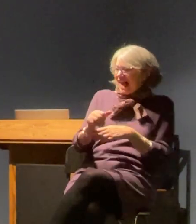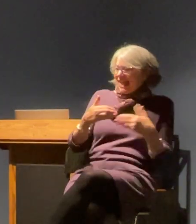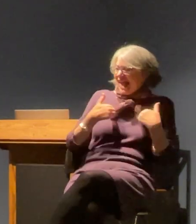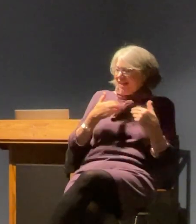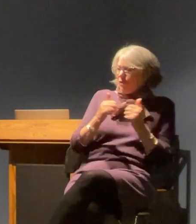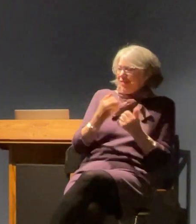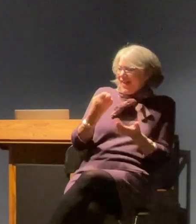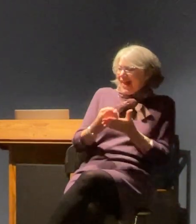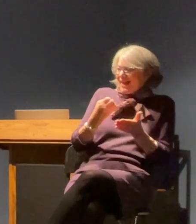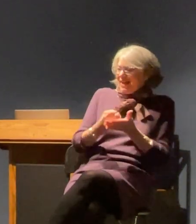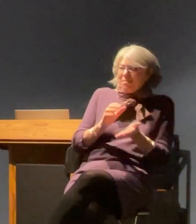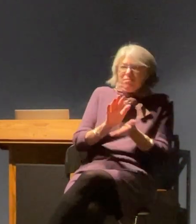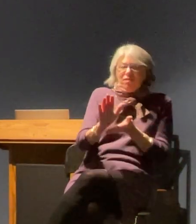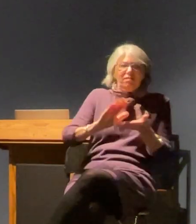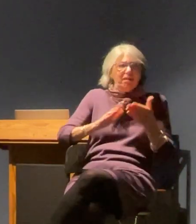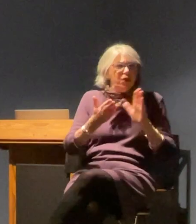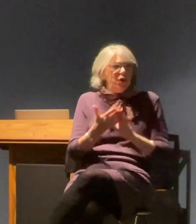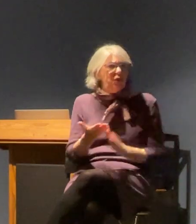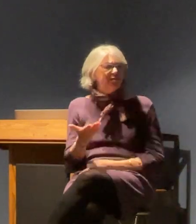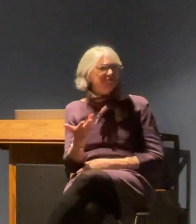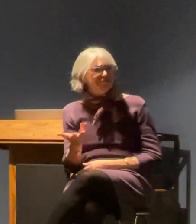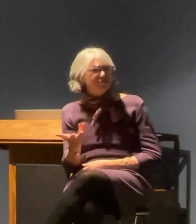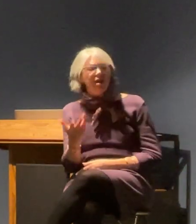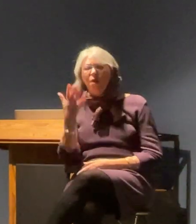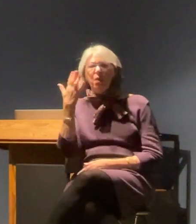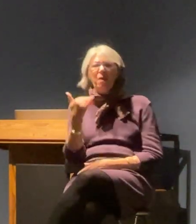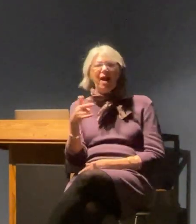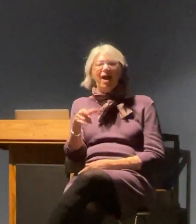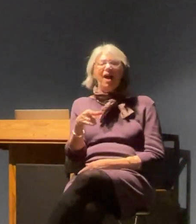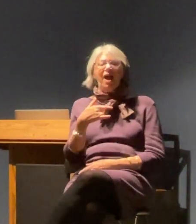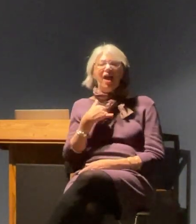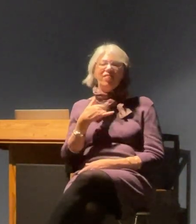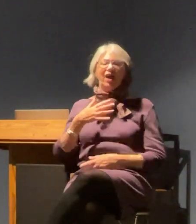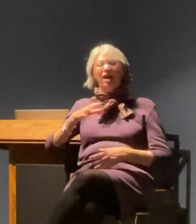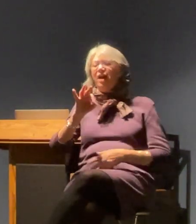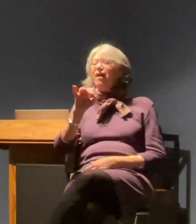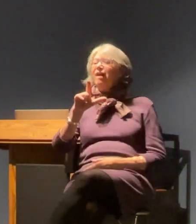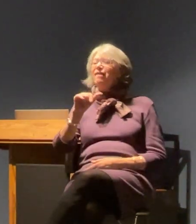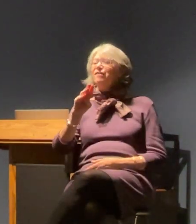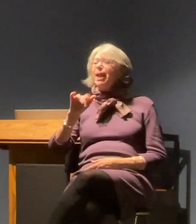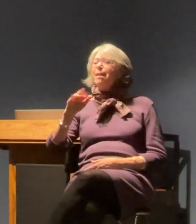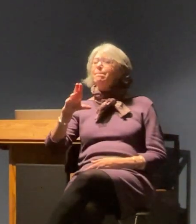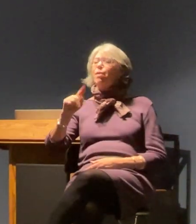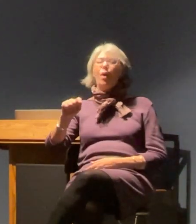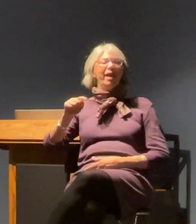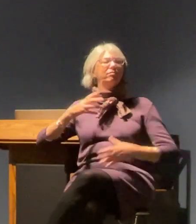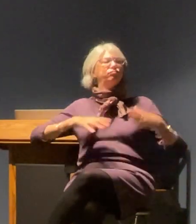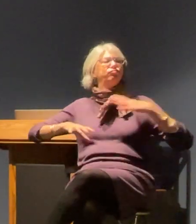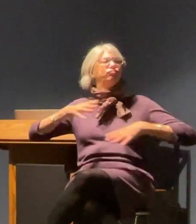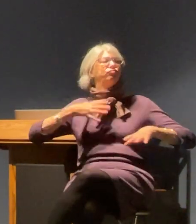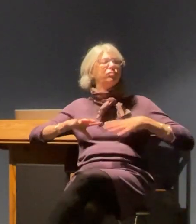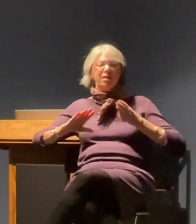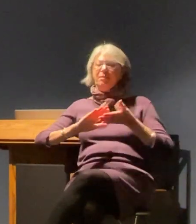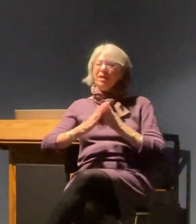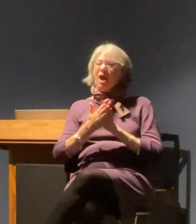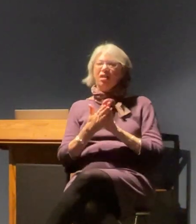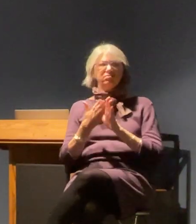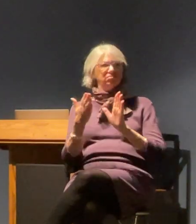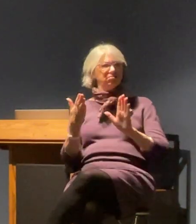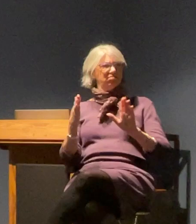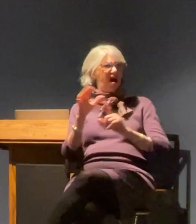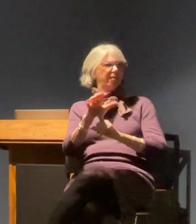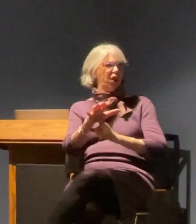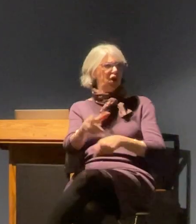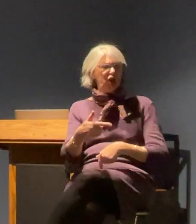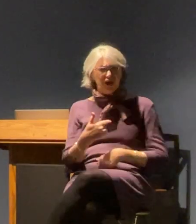within economically marginalized communities, right? Why has the flamboyant manner of dress become a staple in ghetto culture? Why? It's